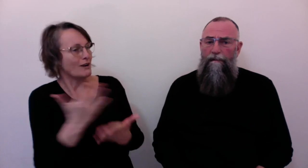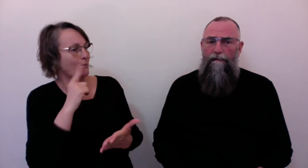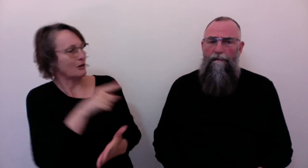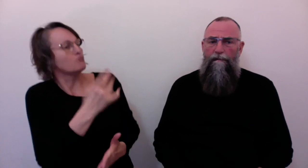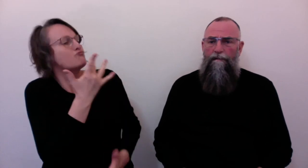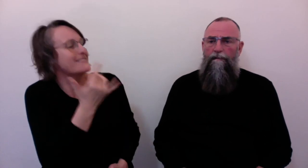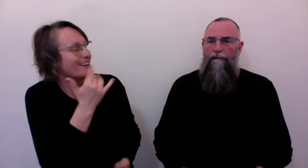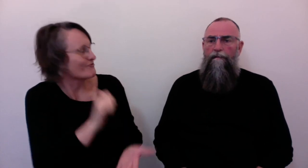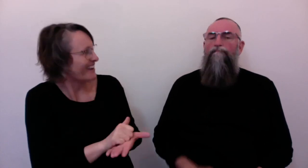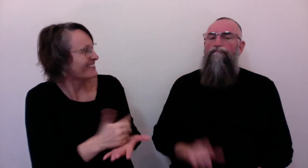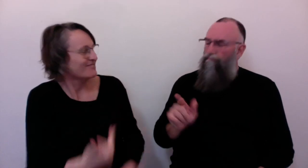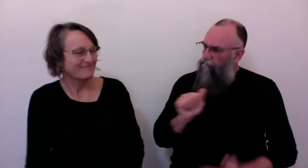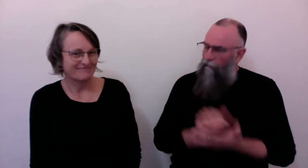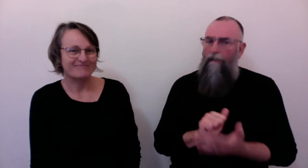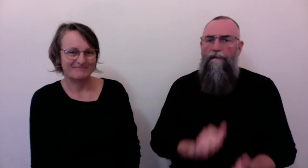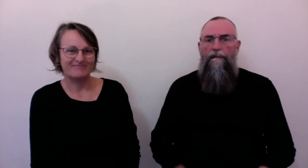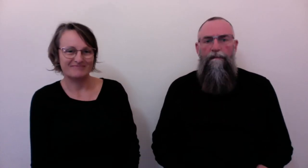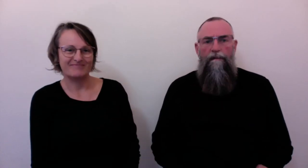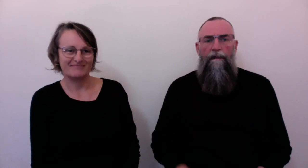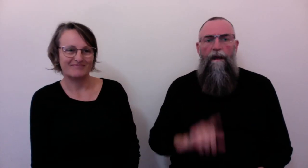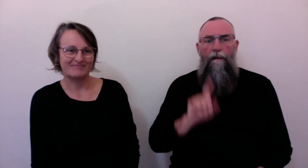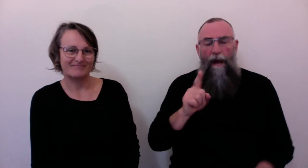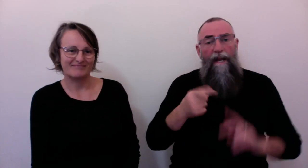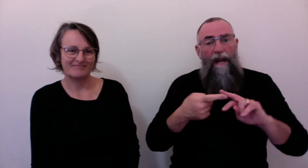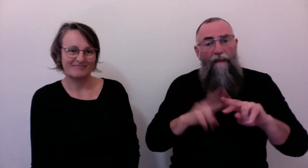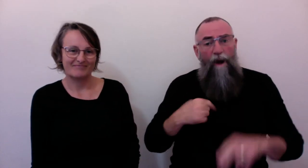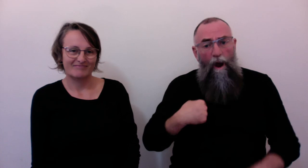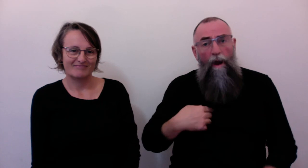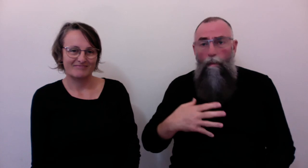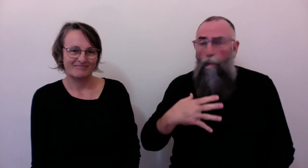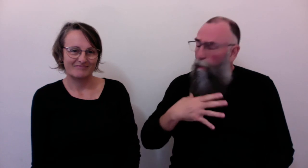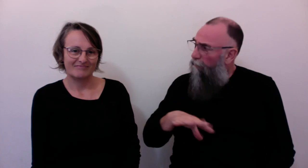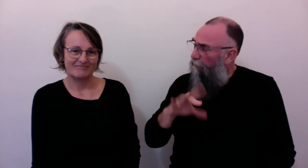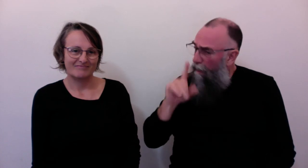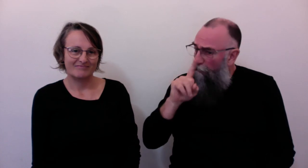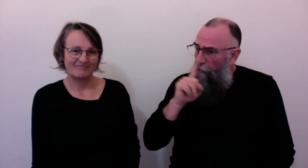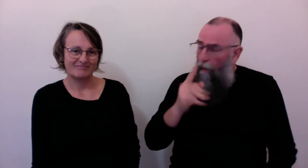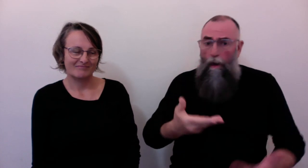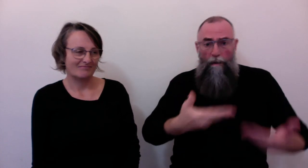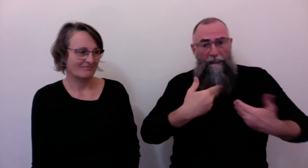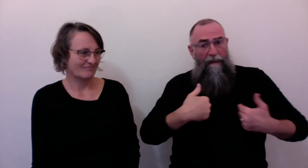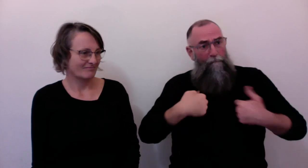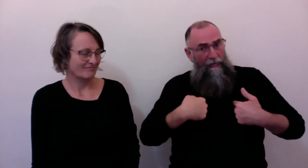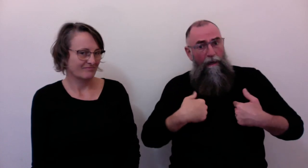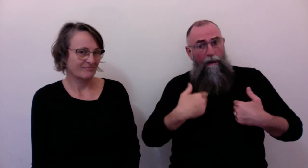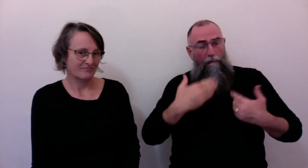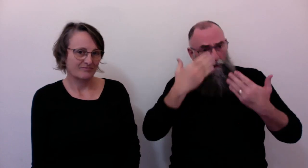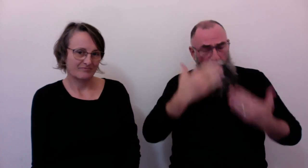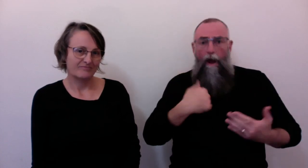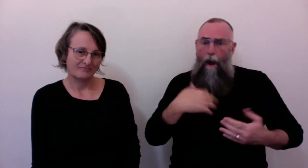and I feel like if I want people to give me respect, then I have to give respect to the other communities